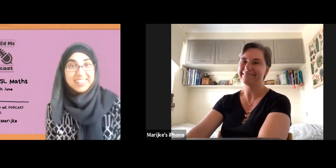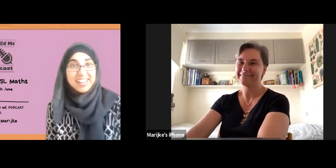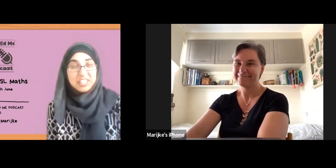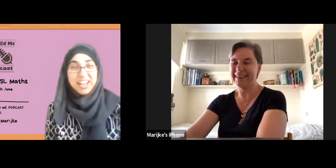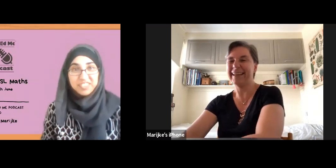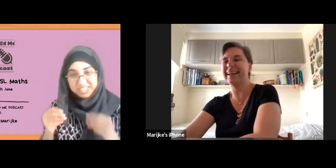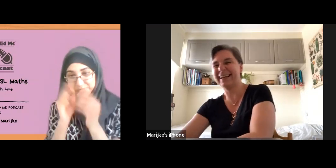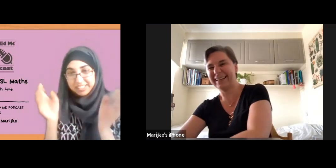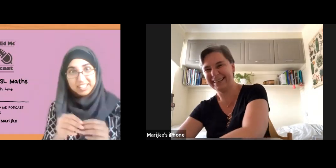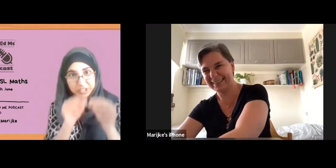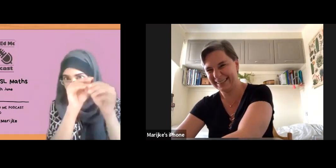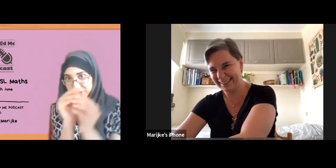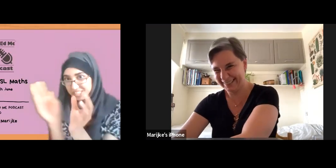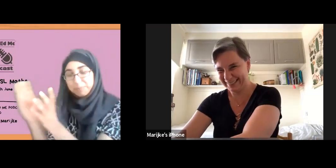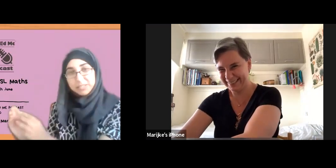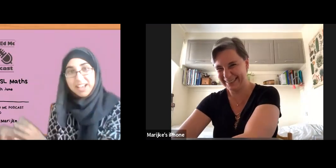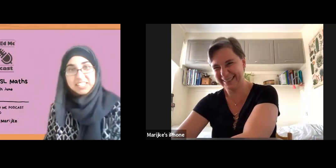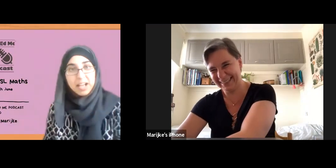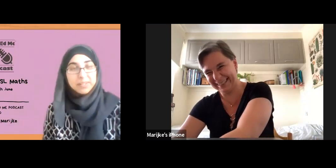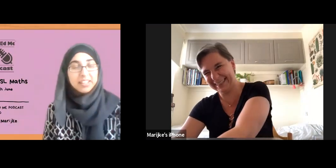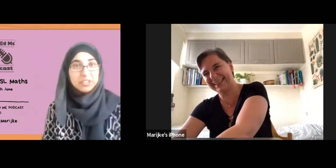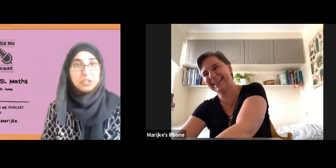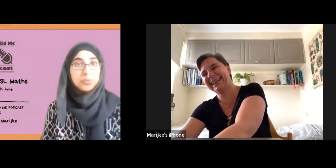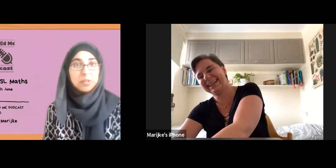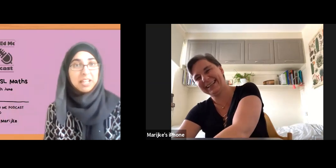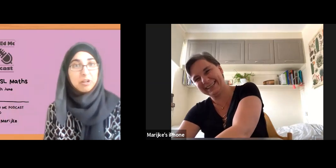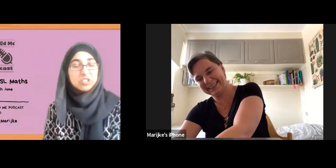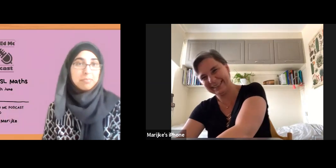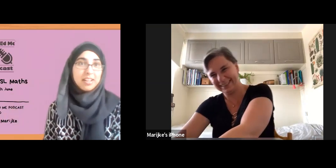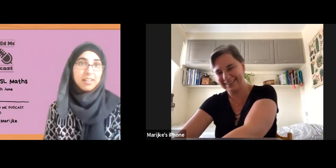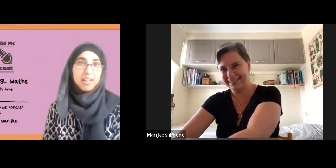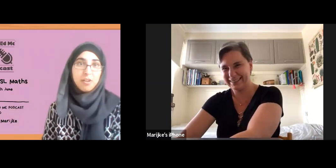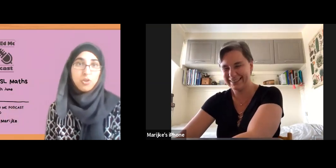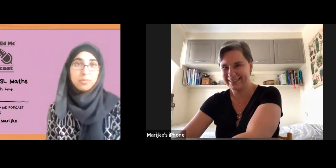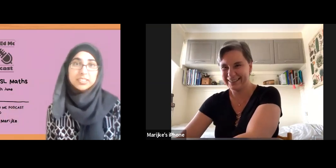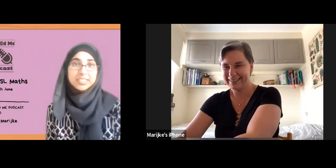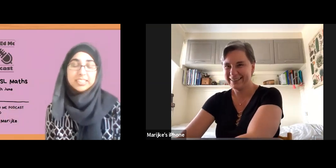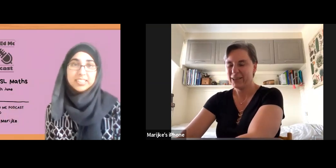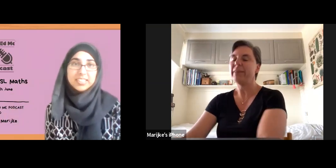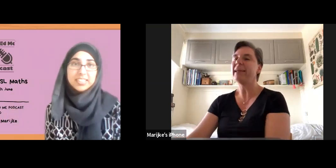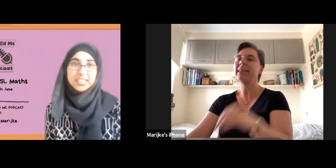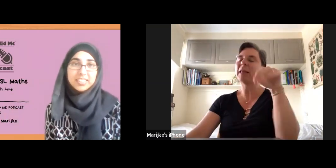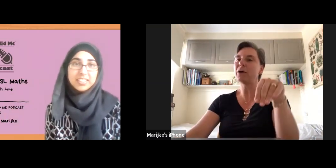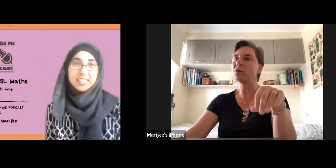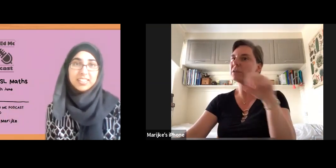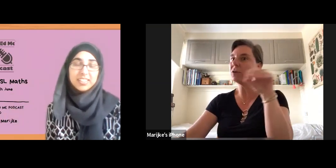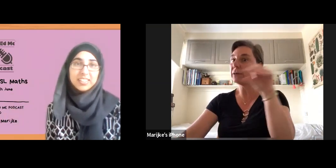And then you have you have loads of little Big Bangs happening when new black holes are formed. Within the black holes, all their own